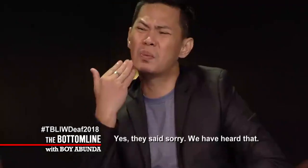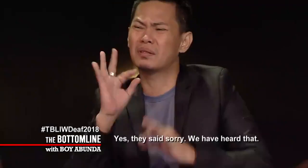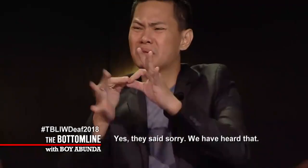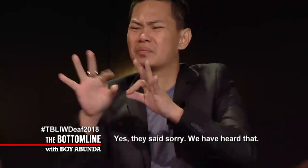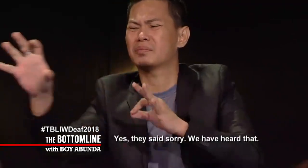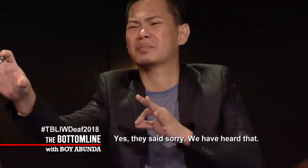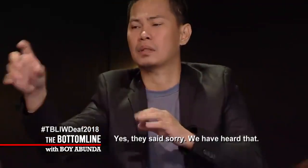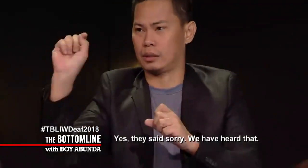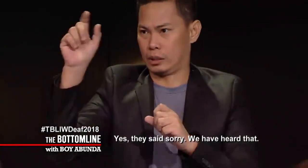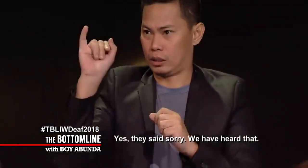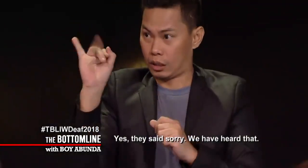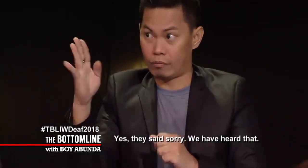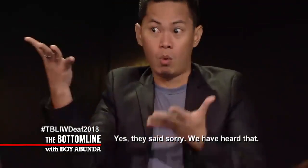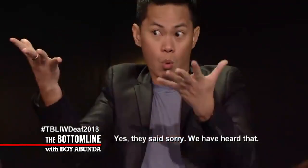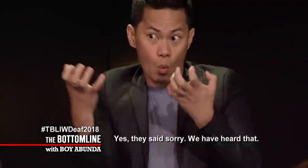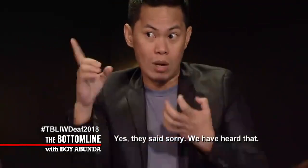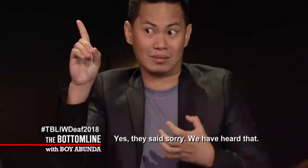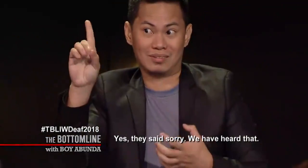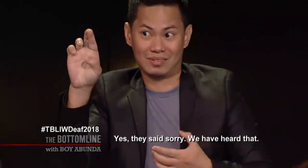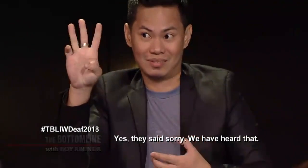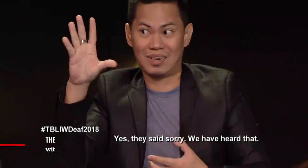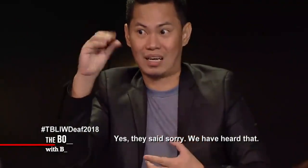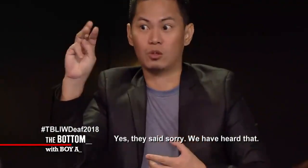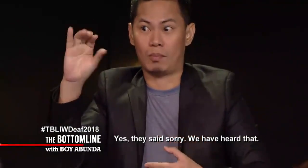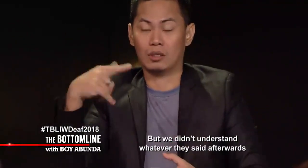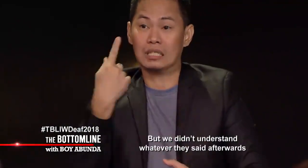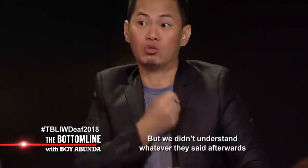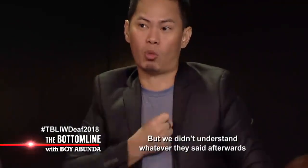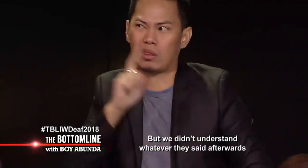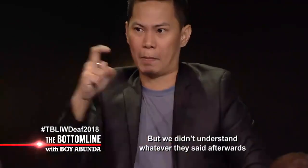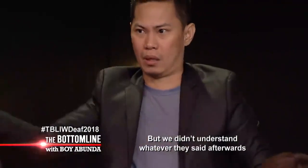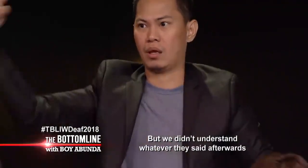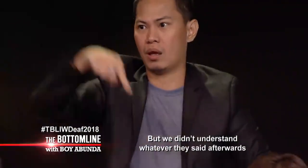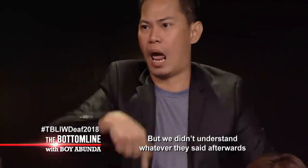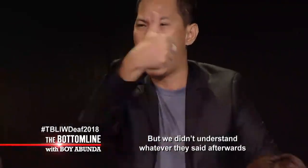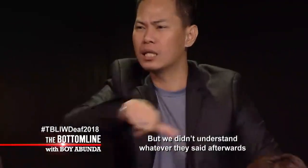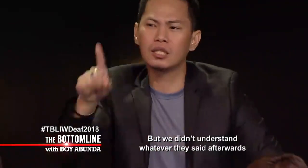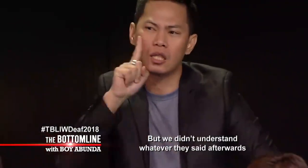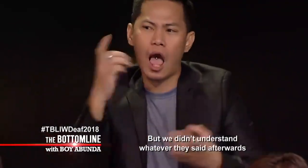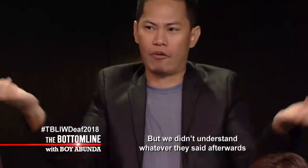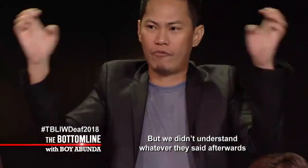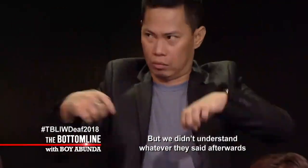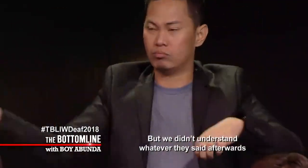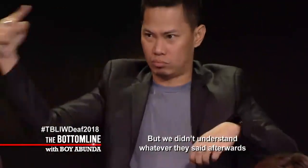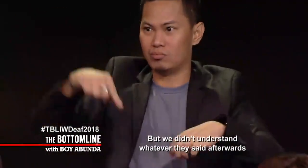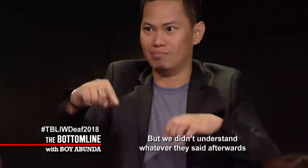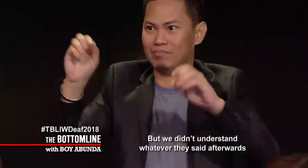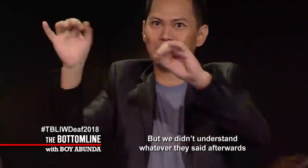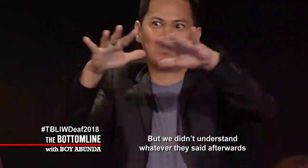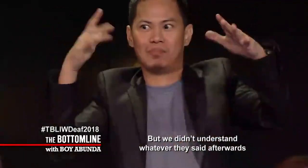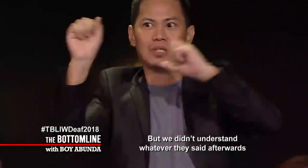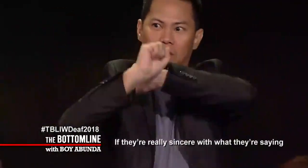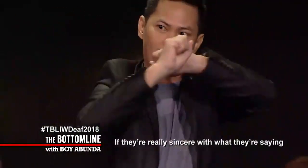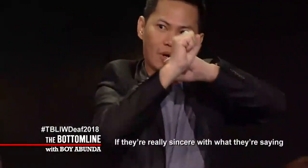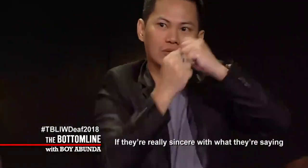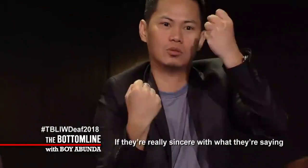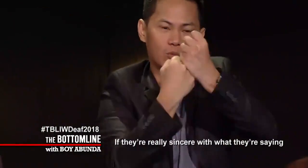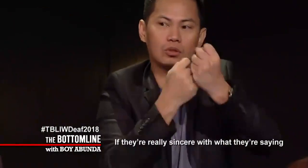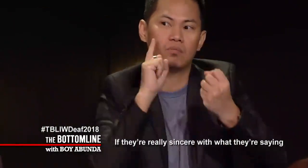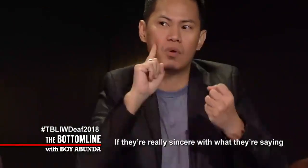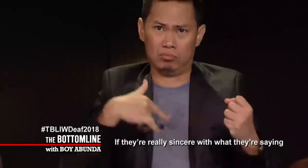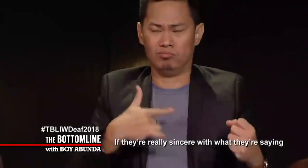Yeah, no po, they said sorry. We hear that. But we didn't understand whatever they said afterwards. Dapat